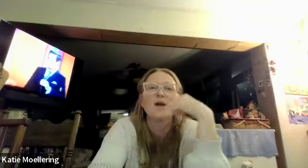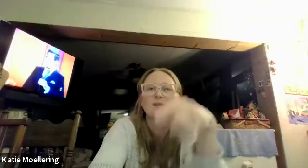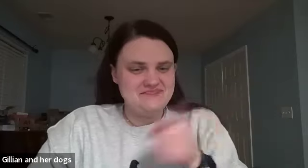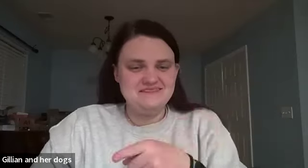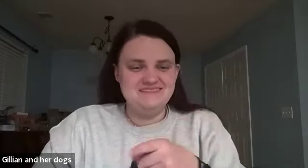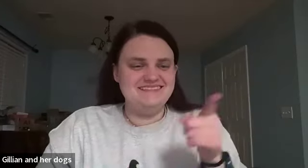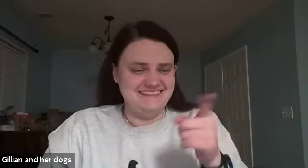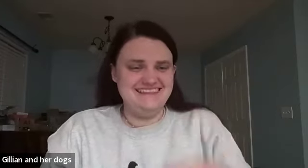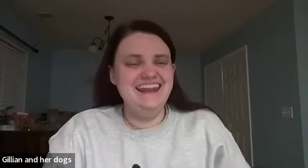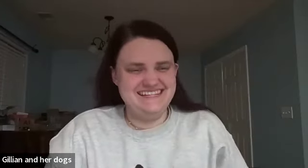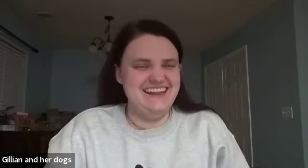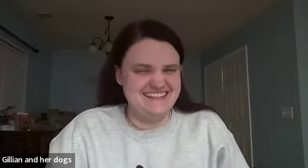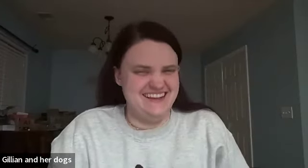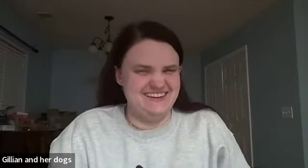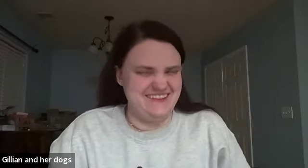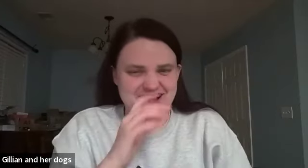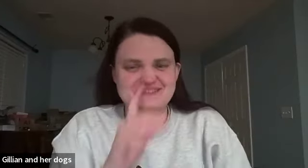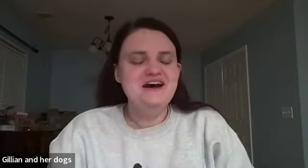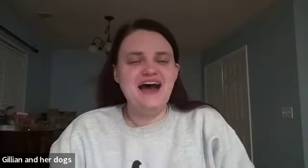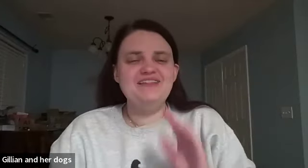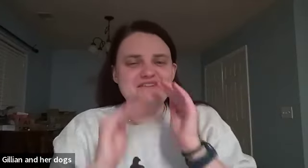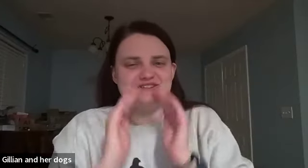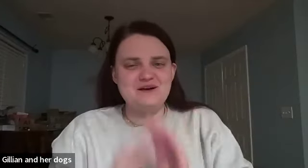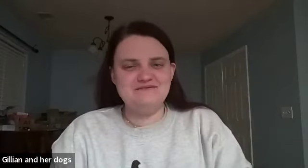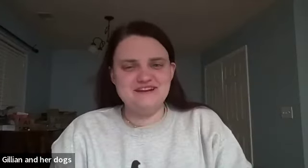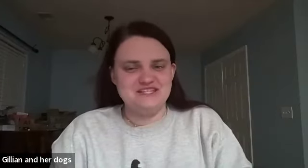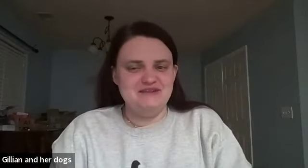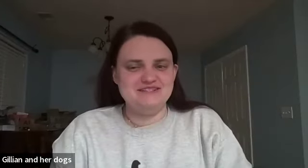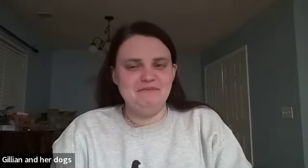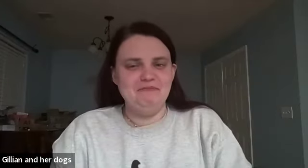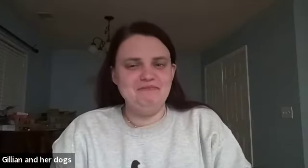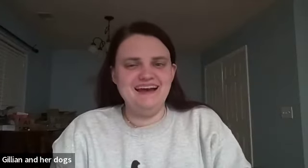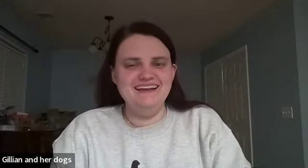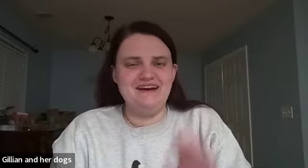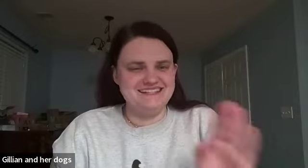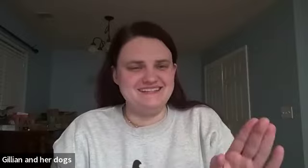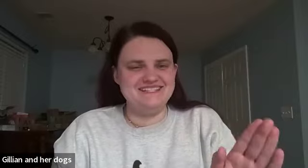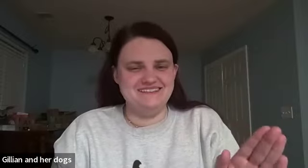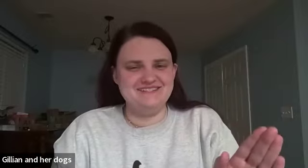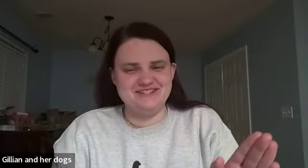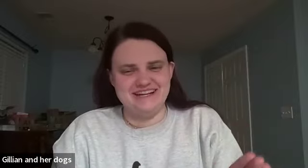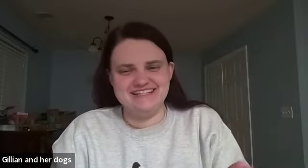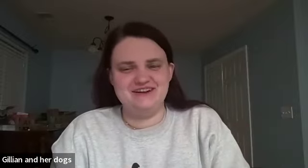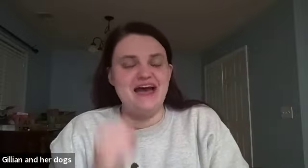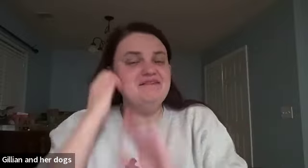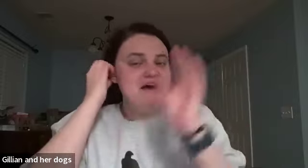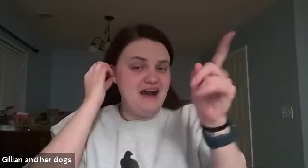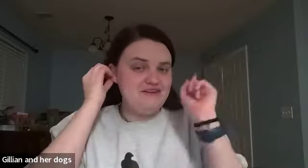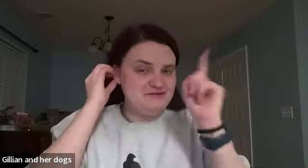Okay. that's hilarious. That's a good question. I love how you saw my face just kind of was like, you're asking me a serious question. I saw that. I have a good